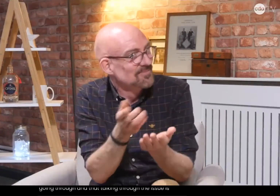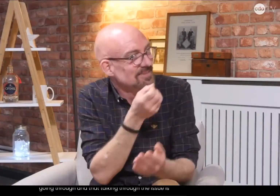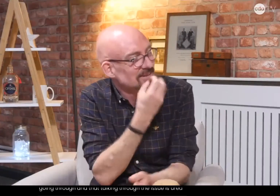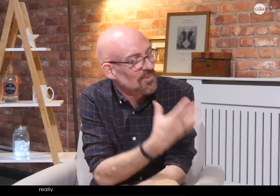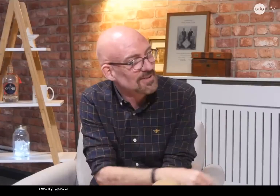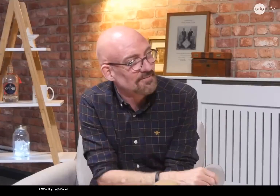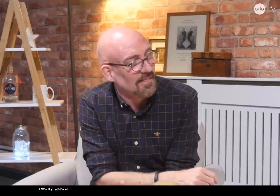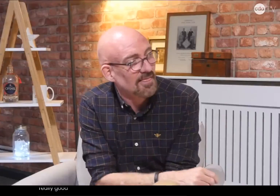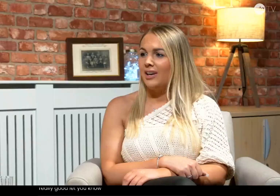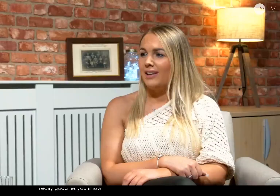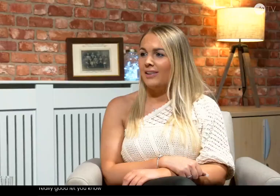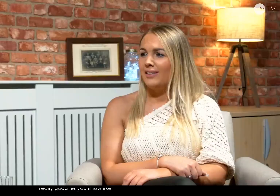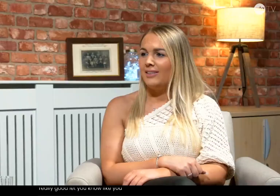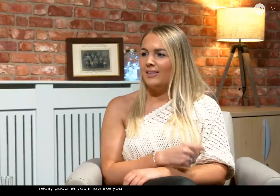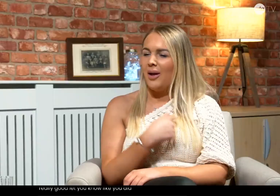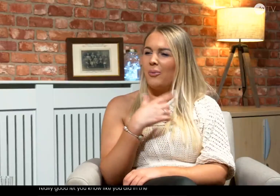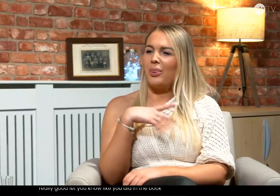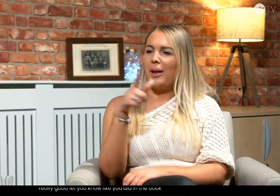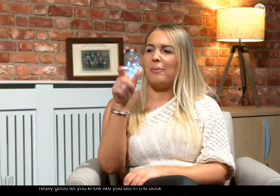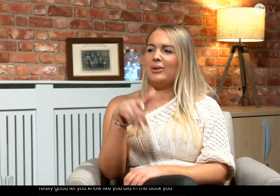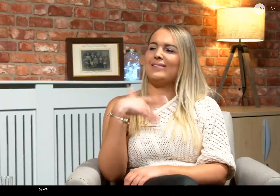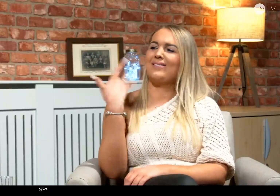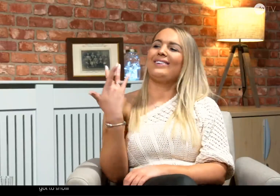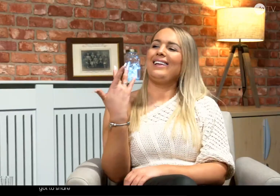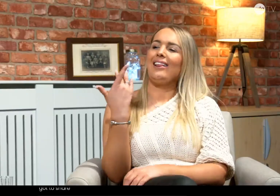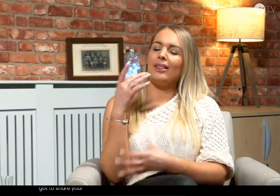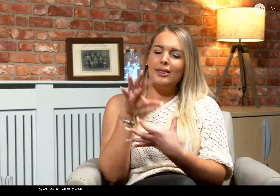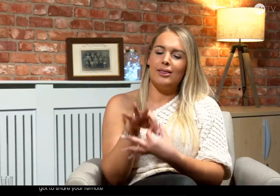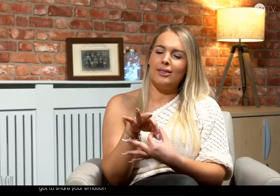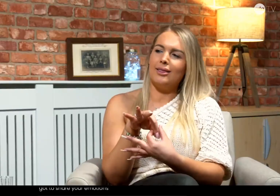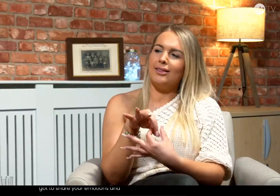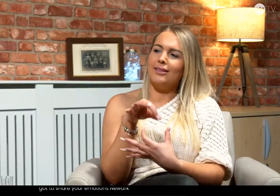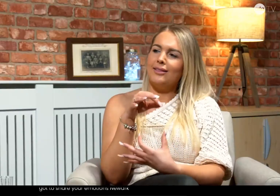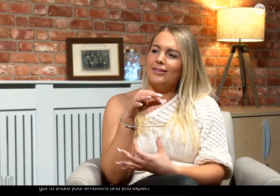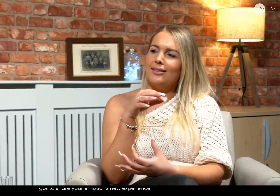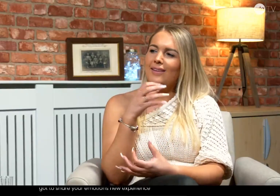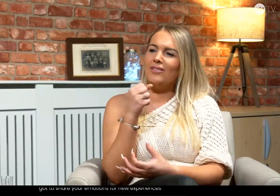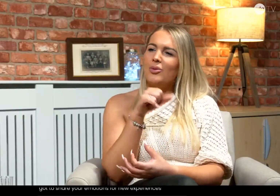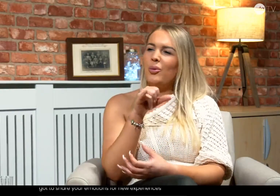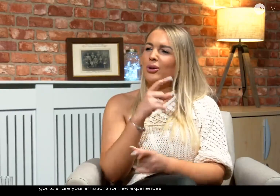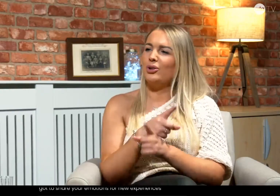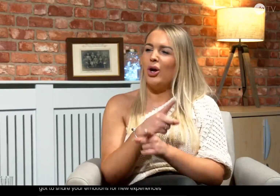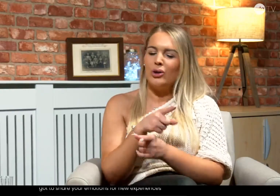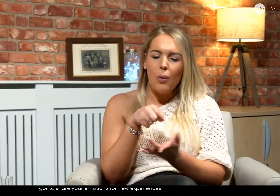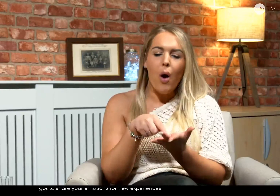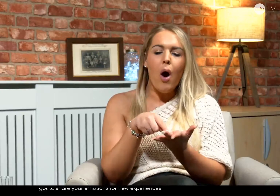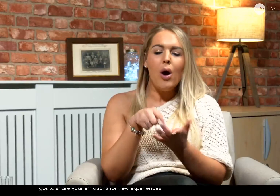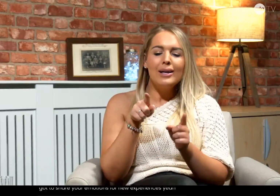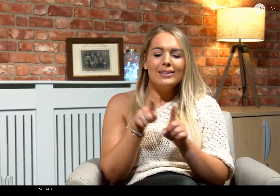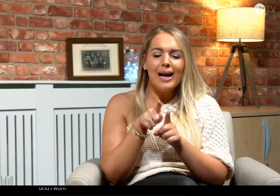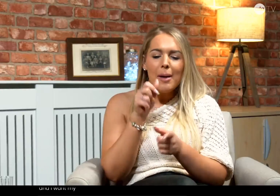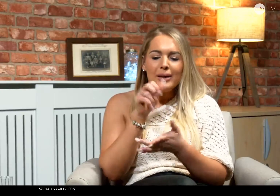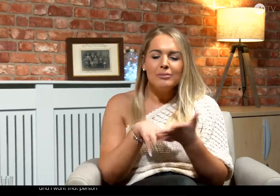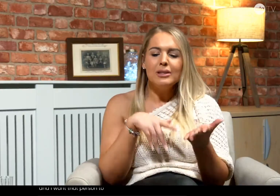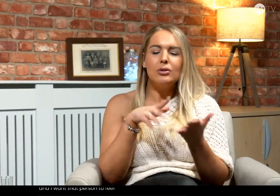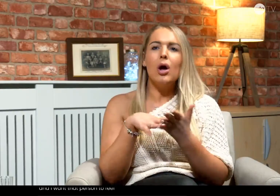did in the book, you got to share your emotions and your experiences. Yeah, and I want that person to feel the connection to who I